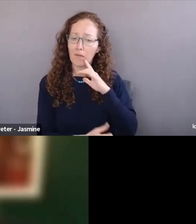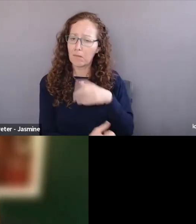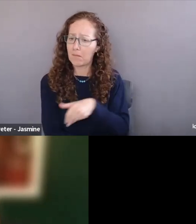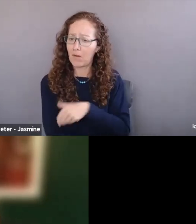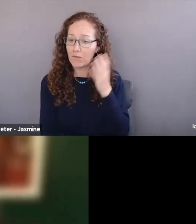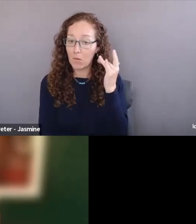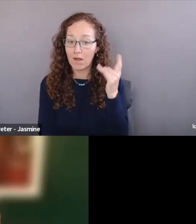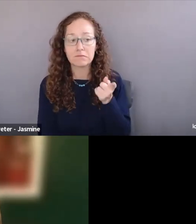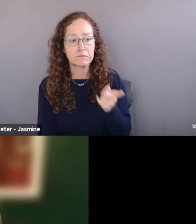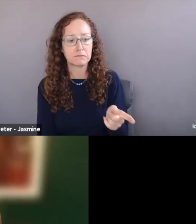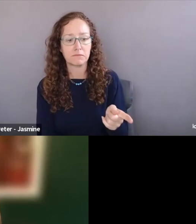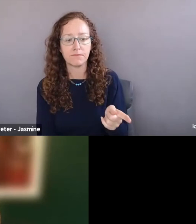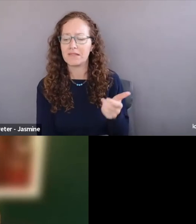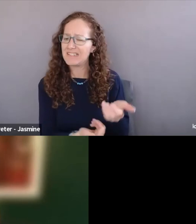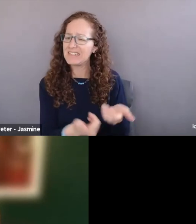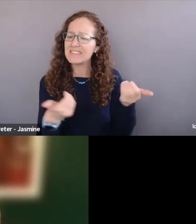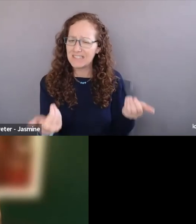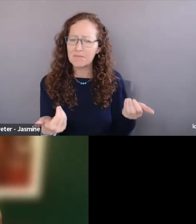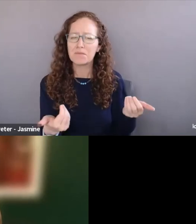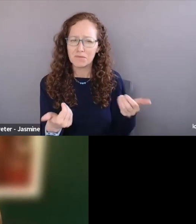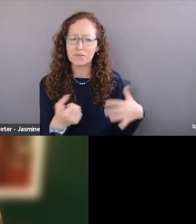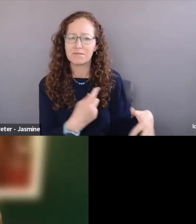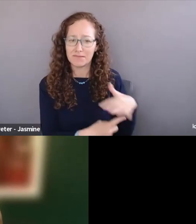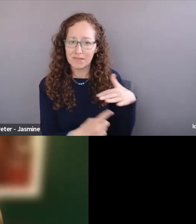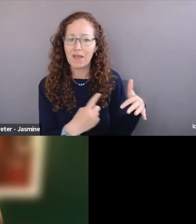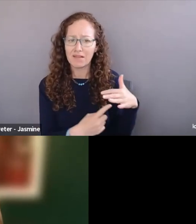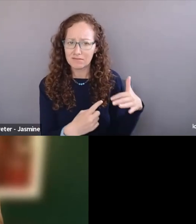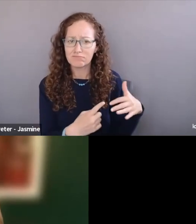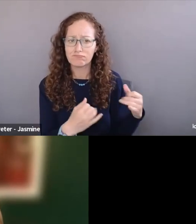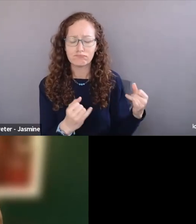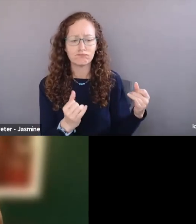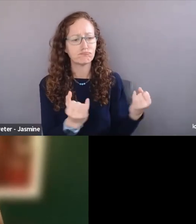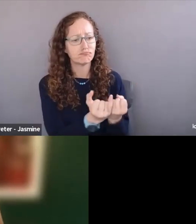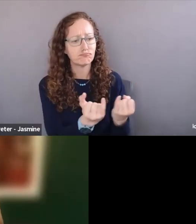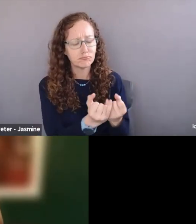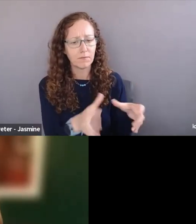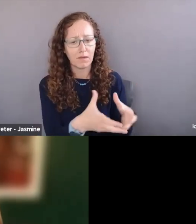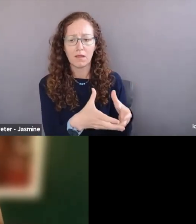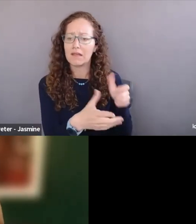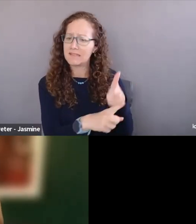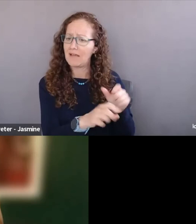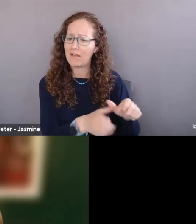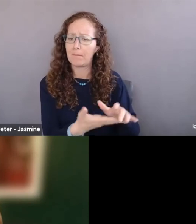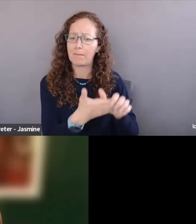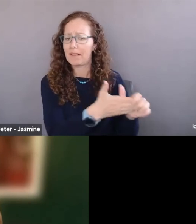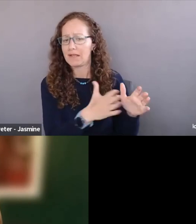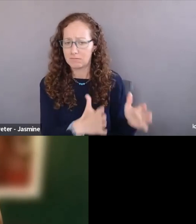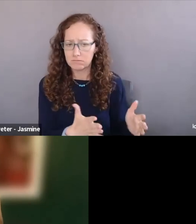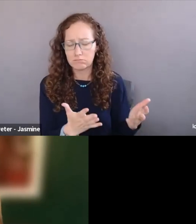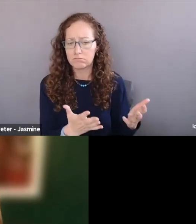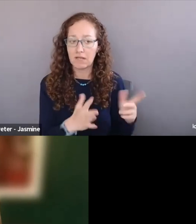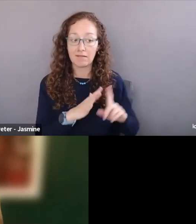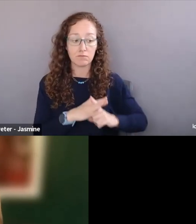it was a separate space that could be a leader and from the beginning could have